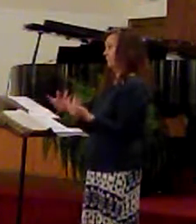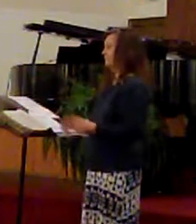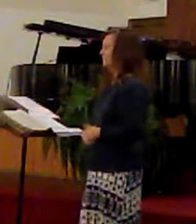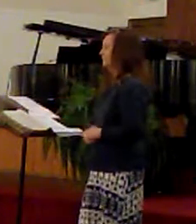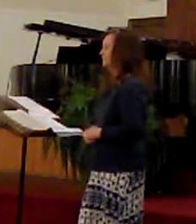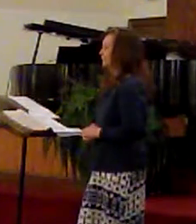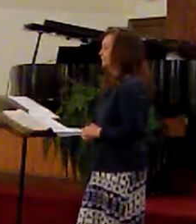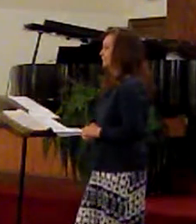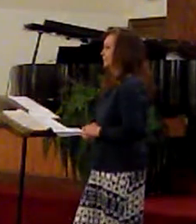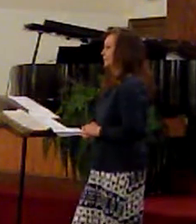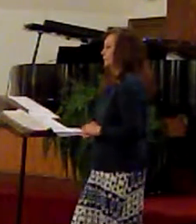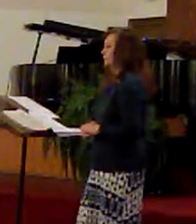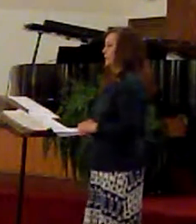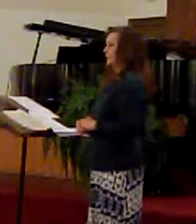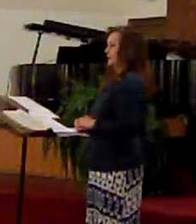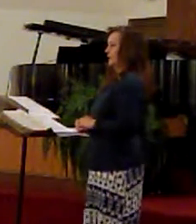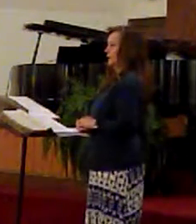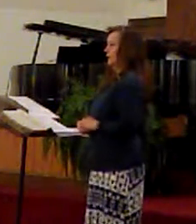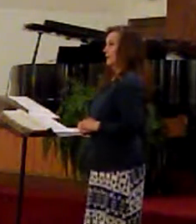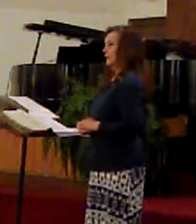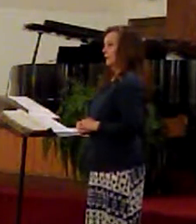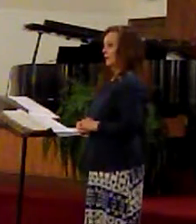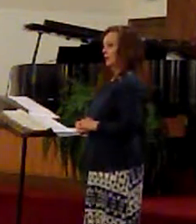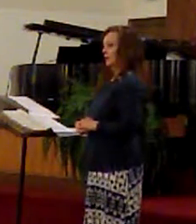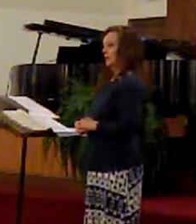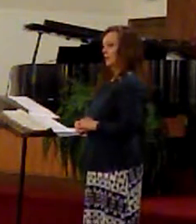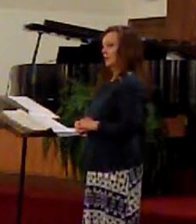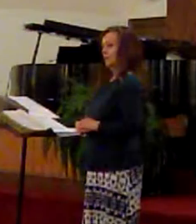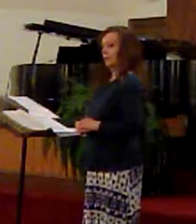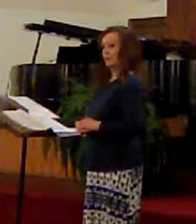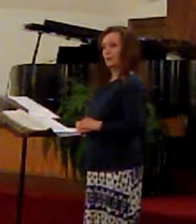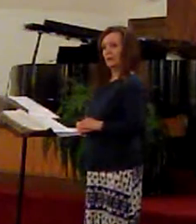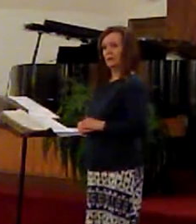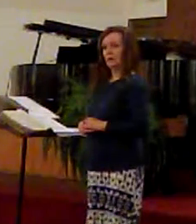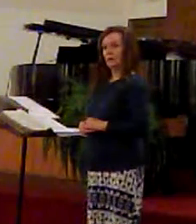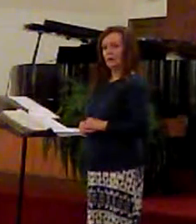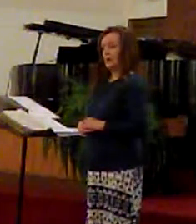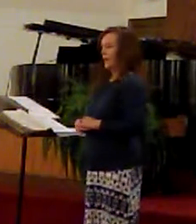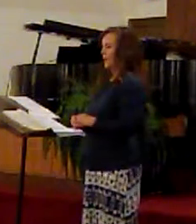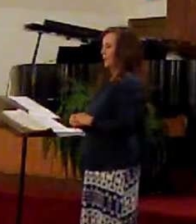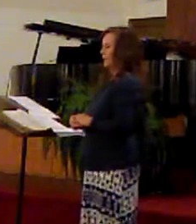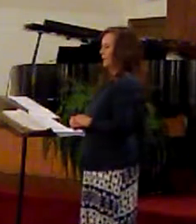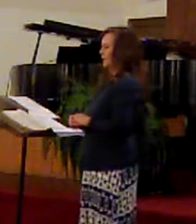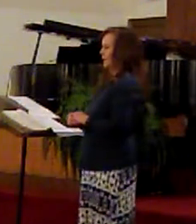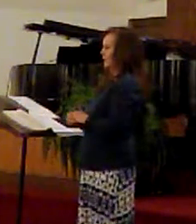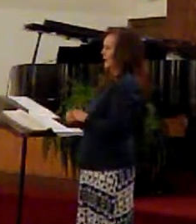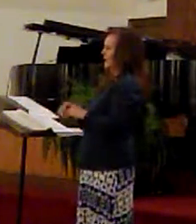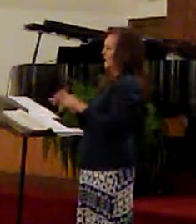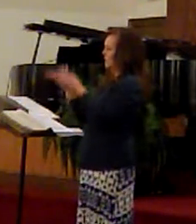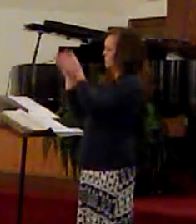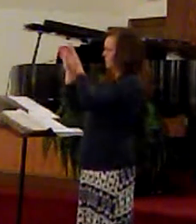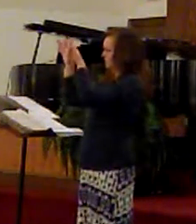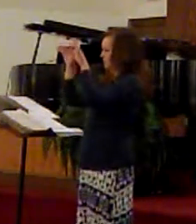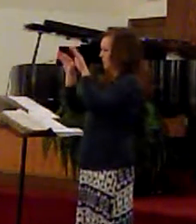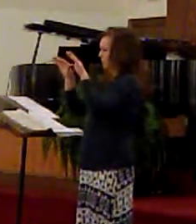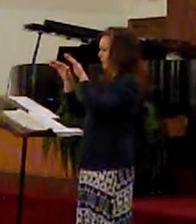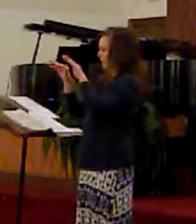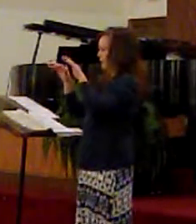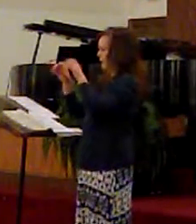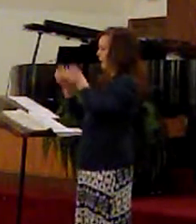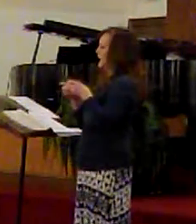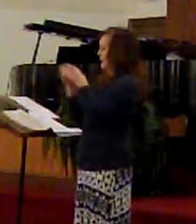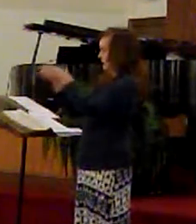The other day, we had a shower and somebody brought something and dropped it off with me. And I was